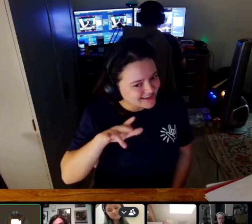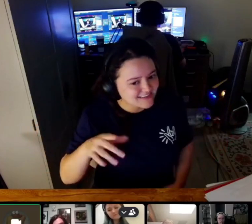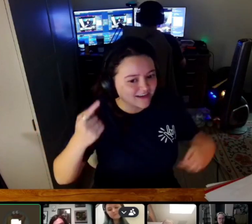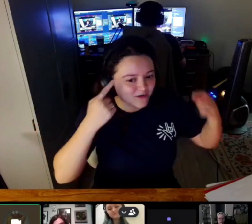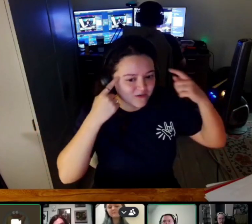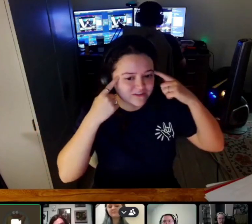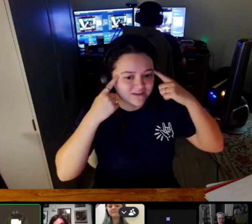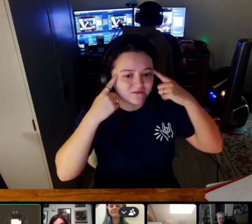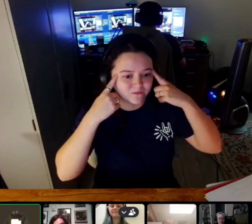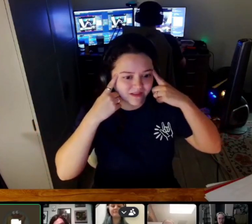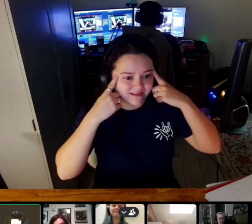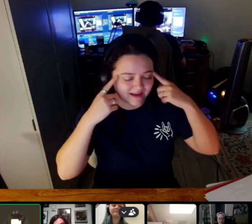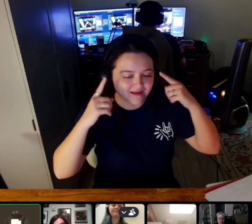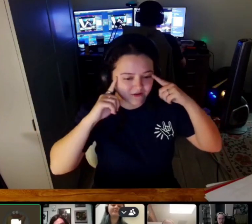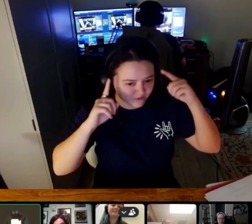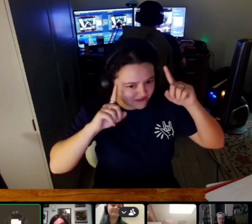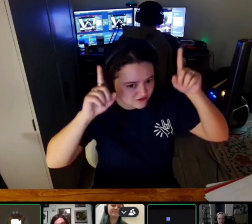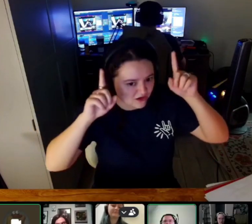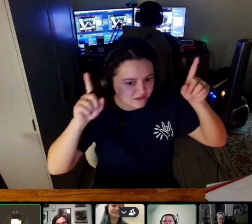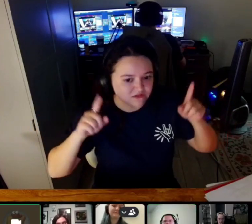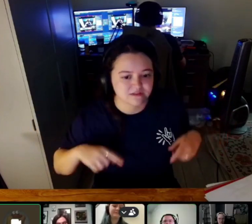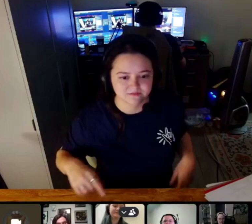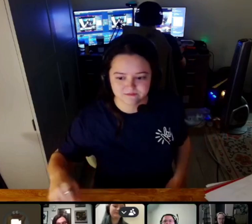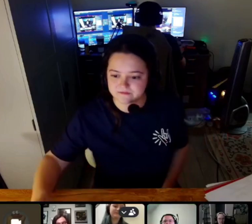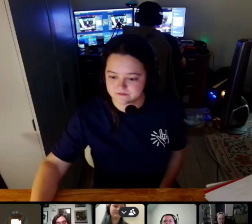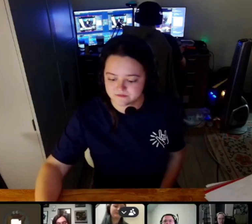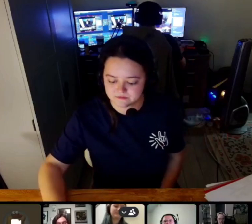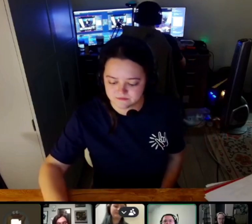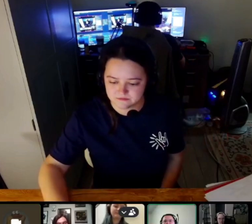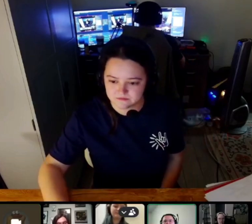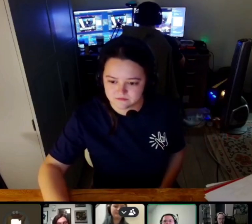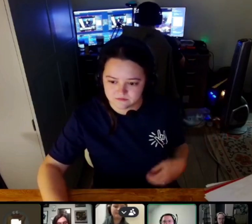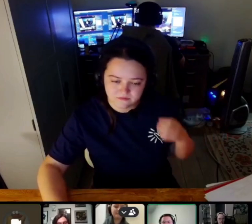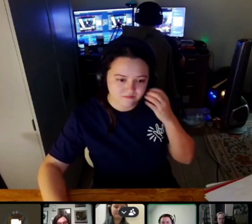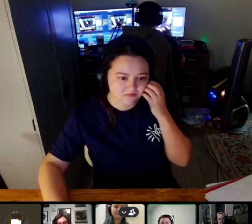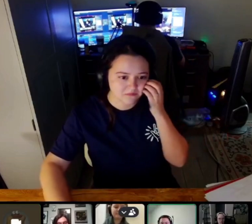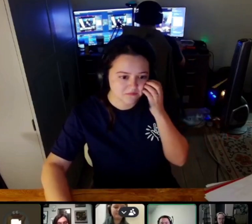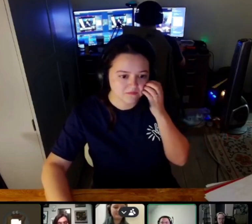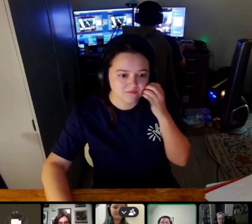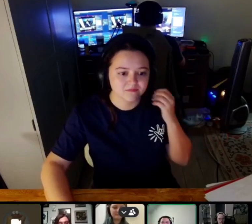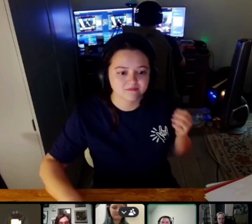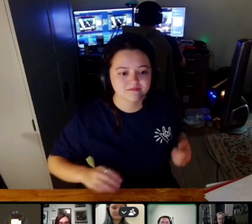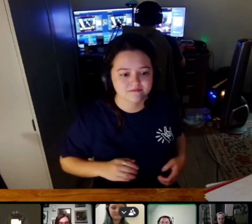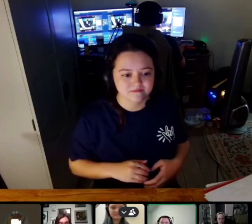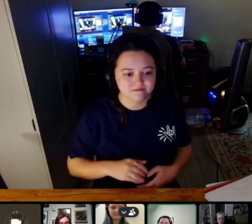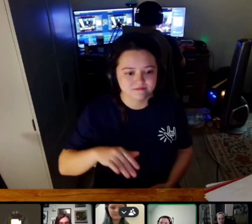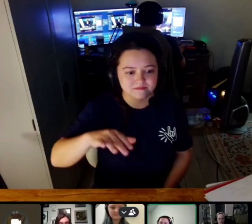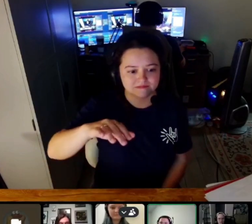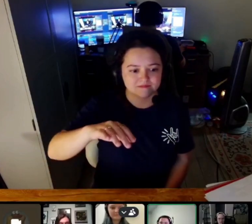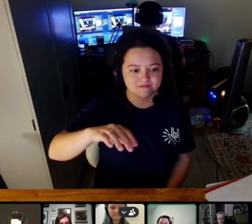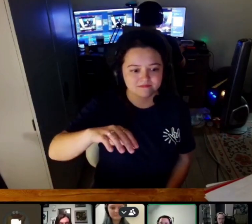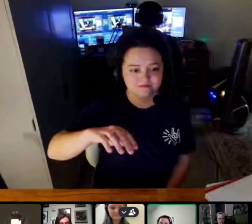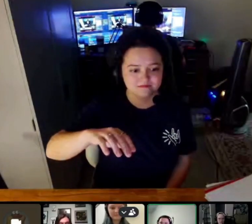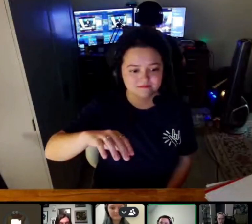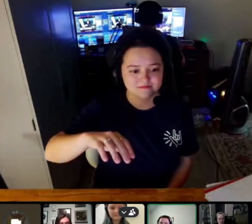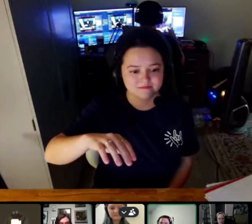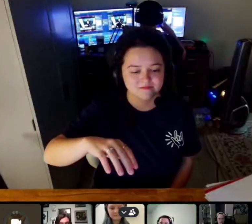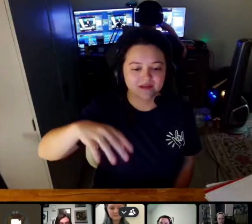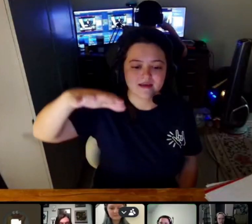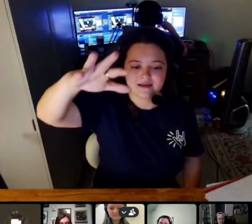asking a question like that, you're raising your eyebrows. So for that one, is it like you're drawing circles with your middle finger? It's